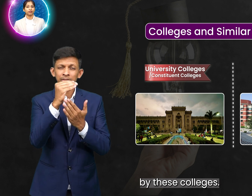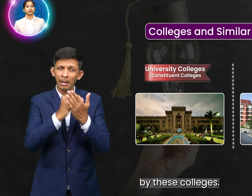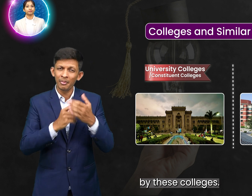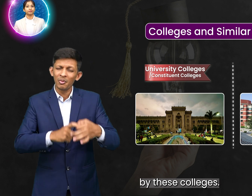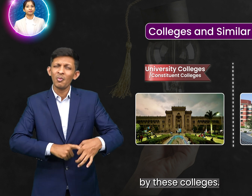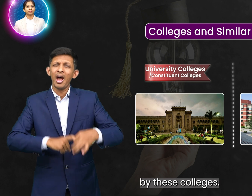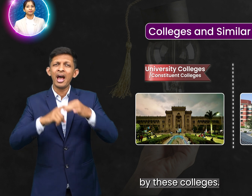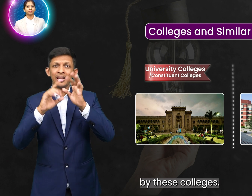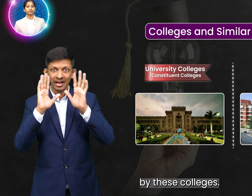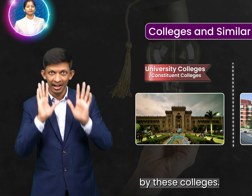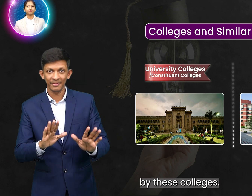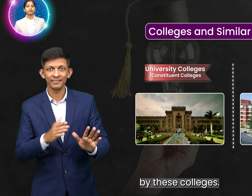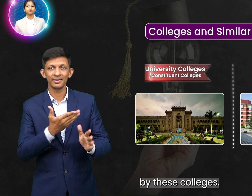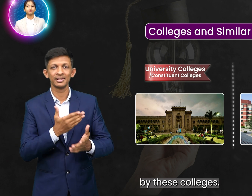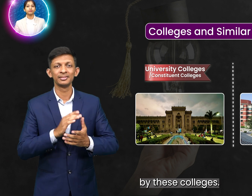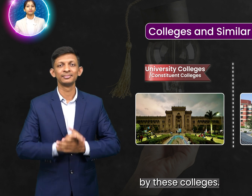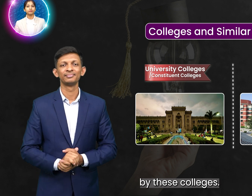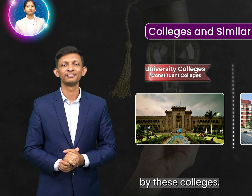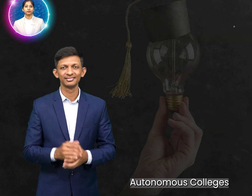colleges.